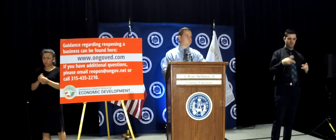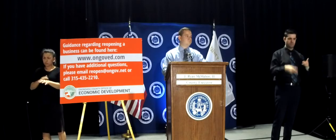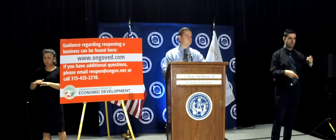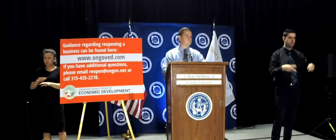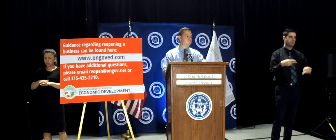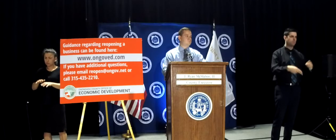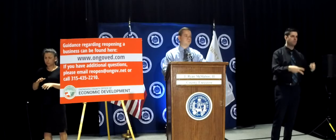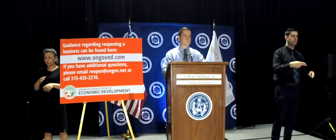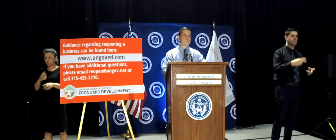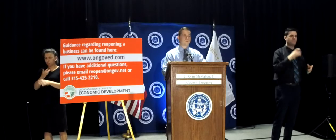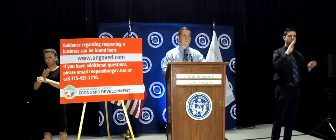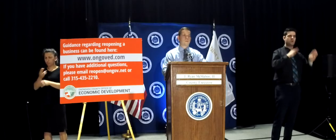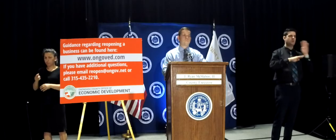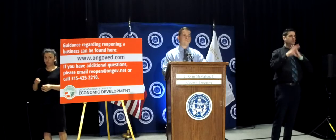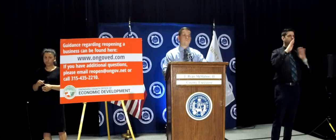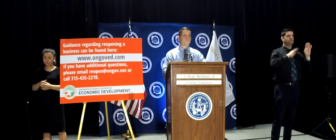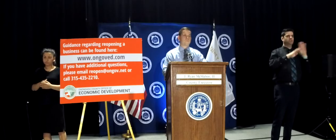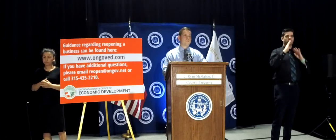inaction.